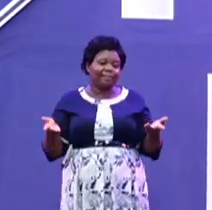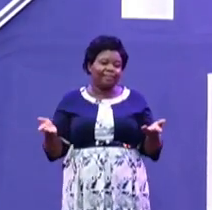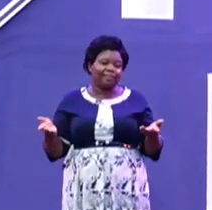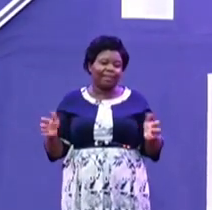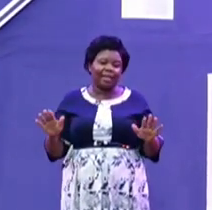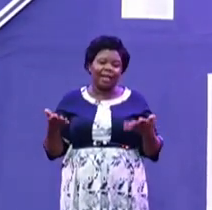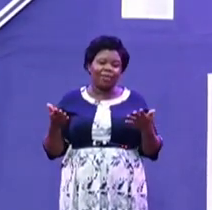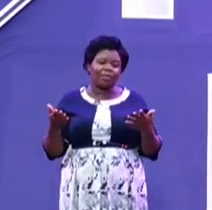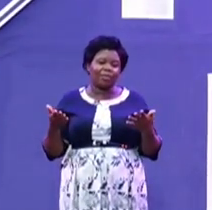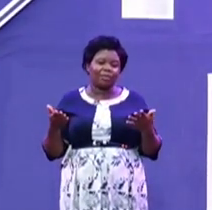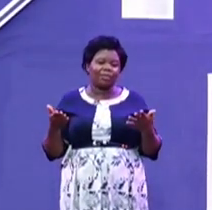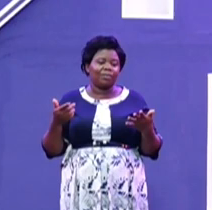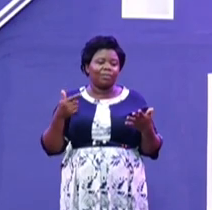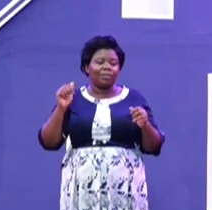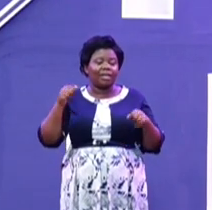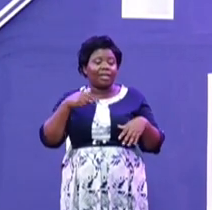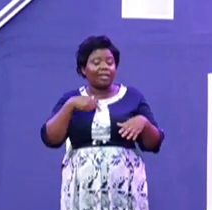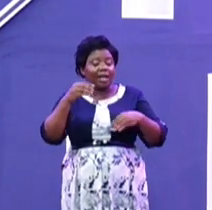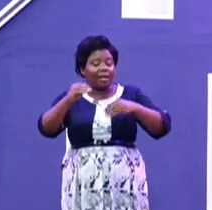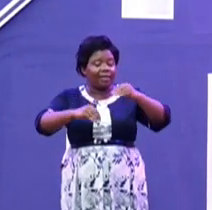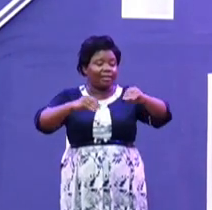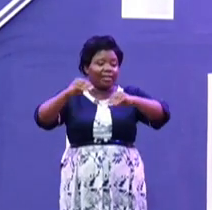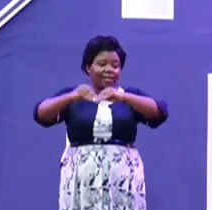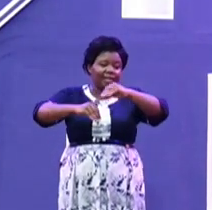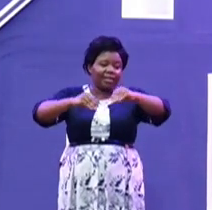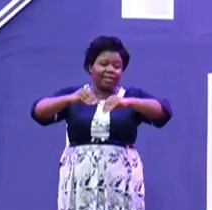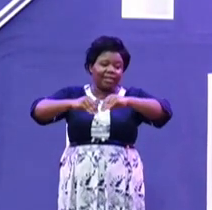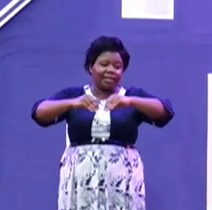ngeri ki gye nnyinza okuwaayo ekiwe